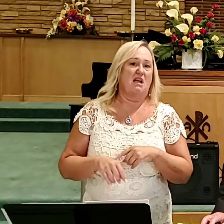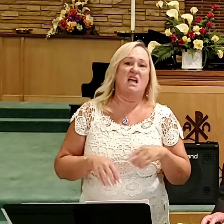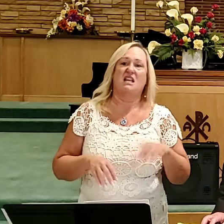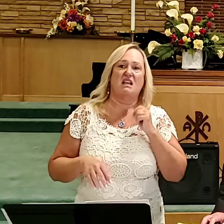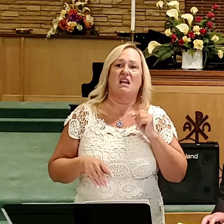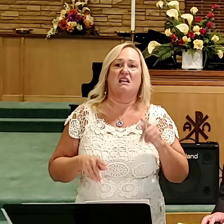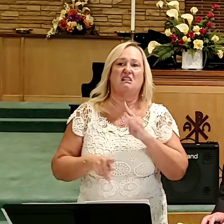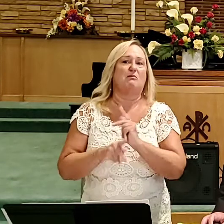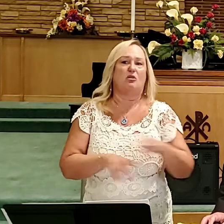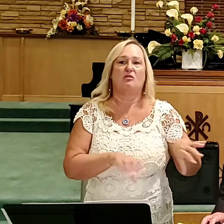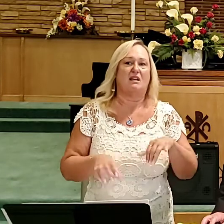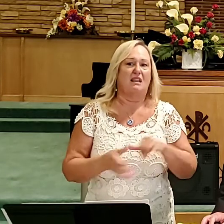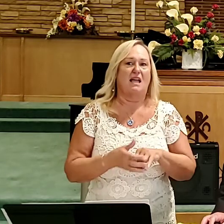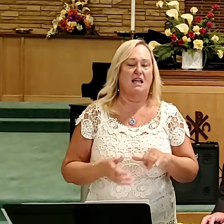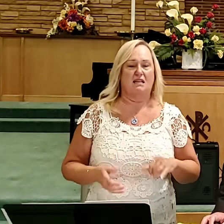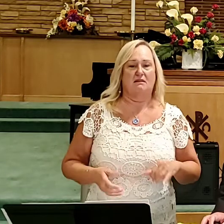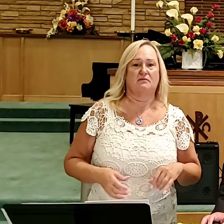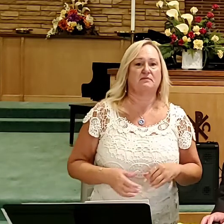that habit up in recent years.